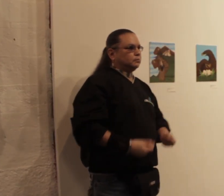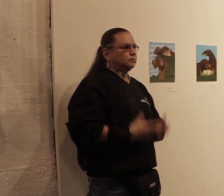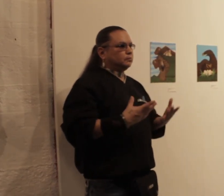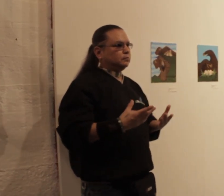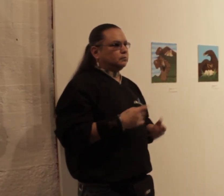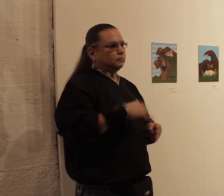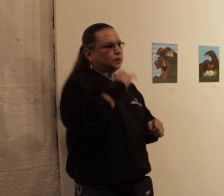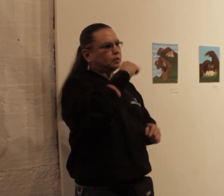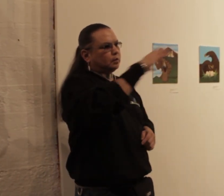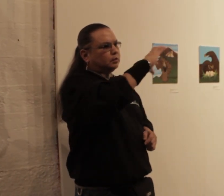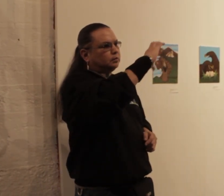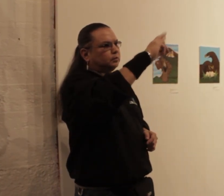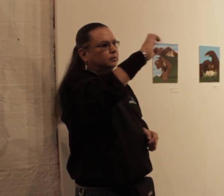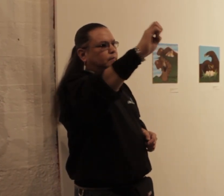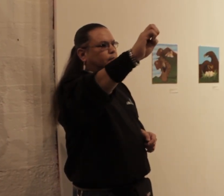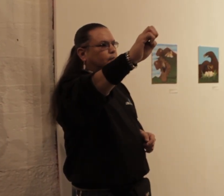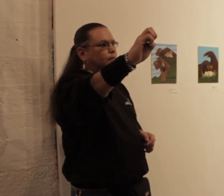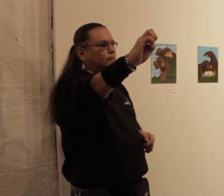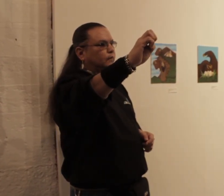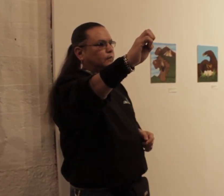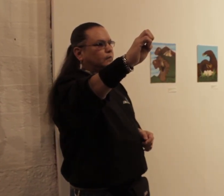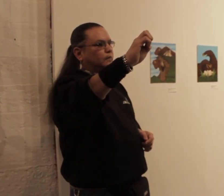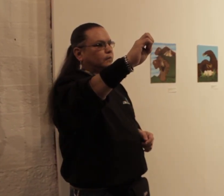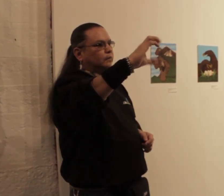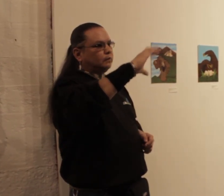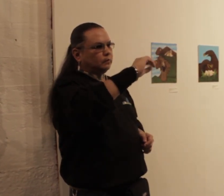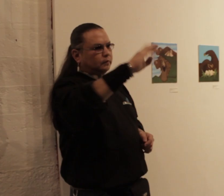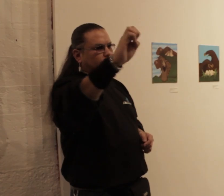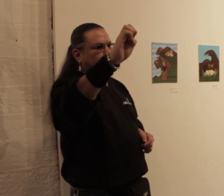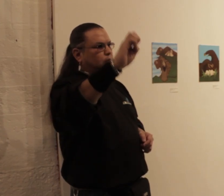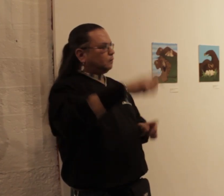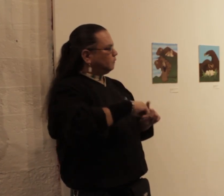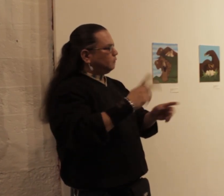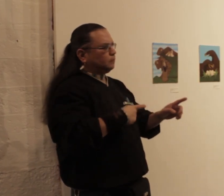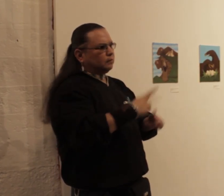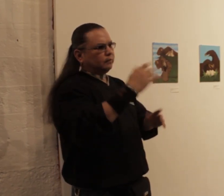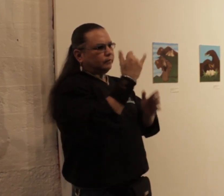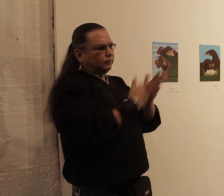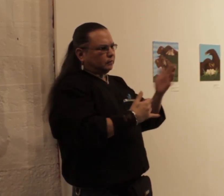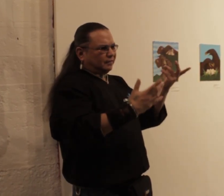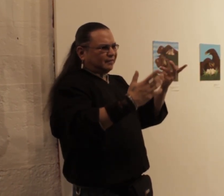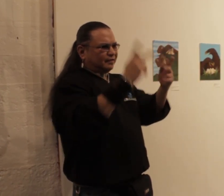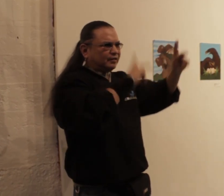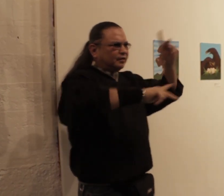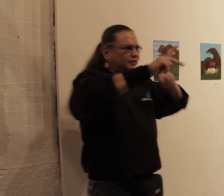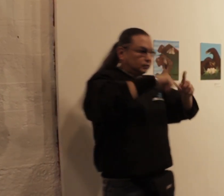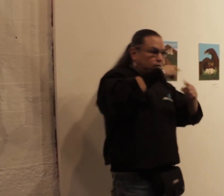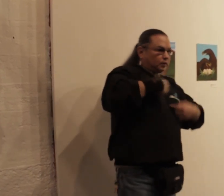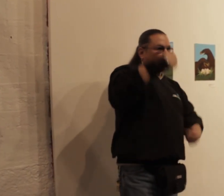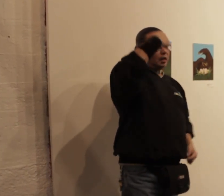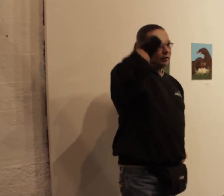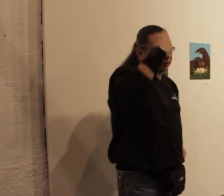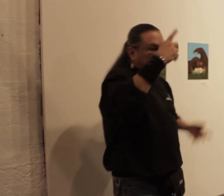It feels good. You know, it shows I care. You know, I care about my people, my culture.